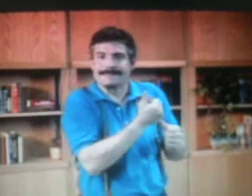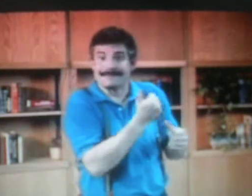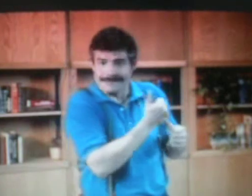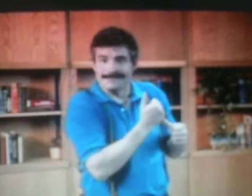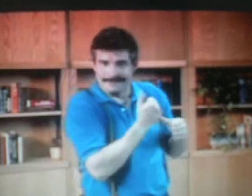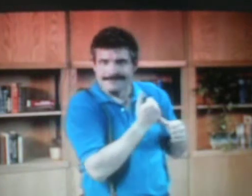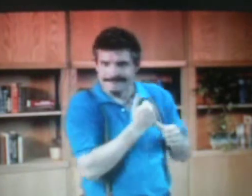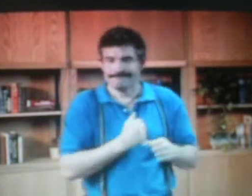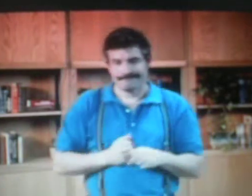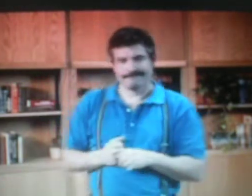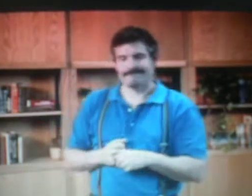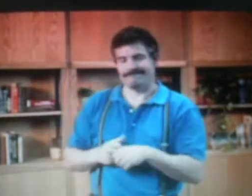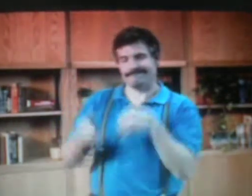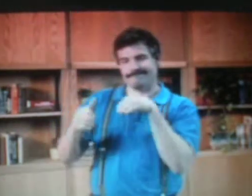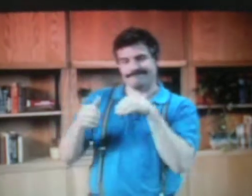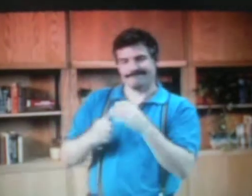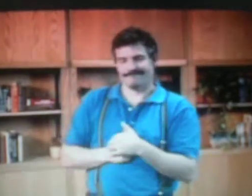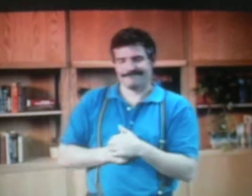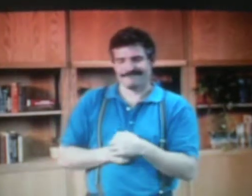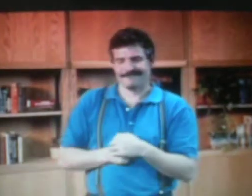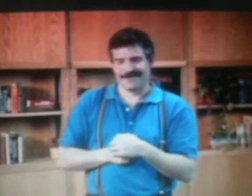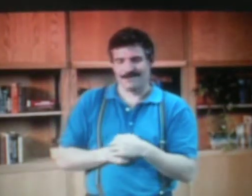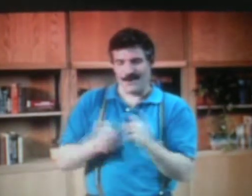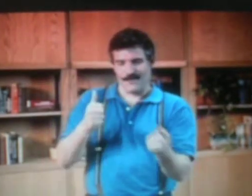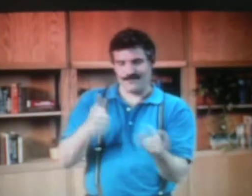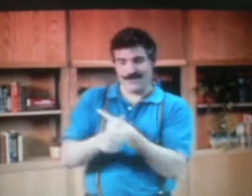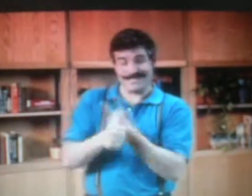friends and don't have an assistant.